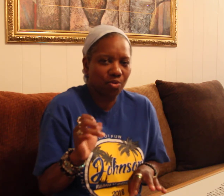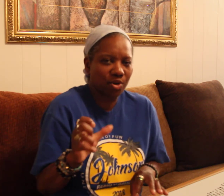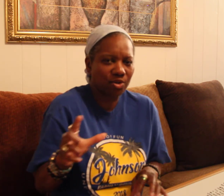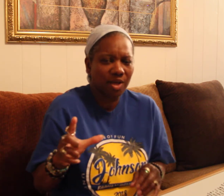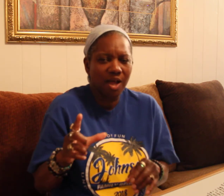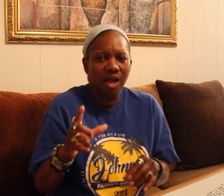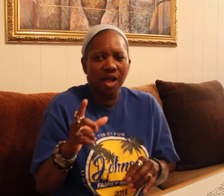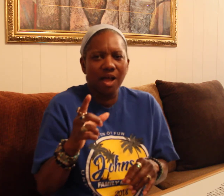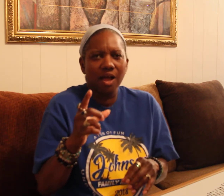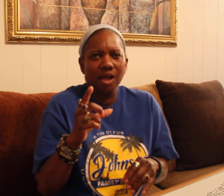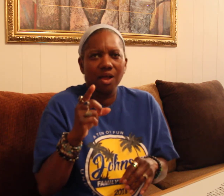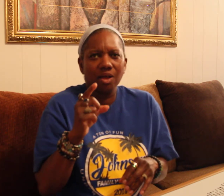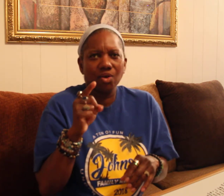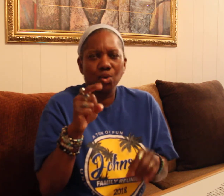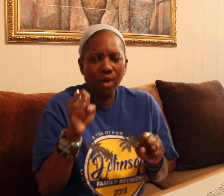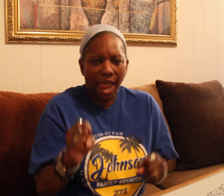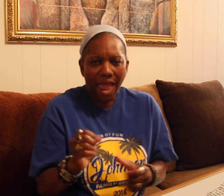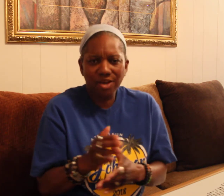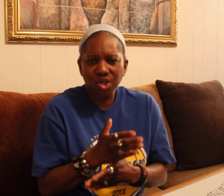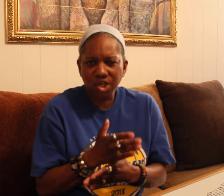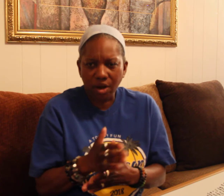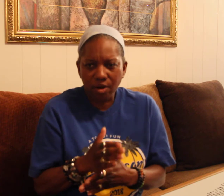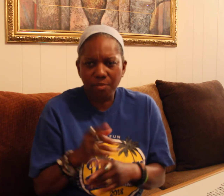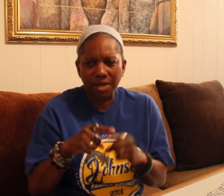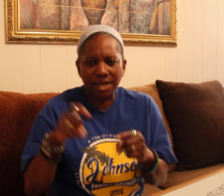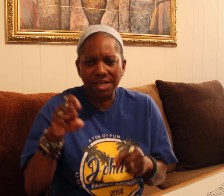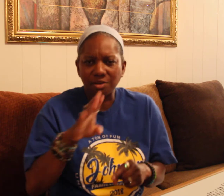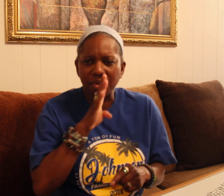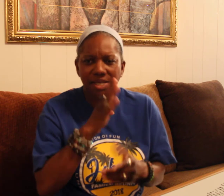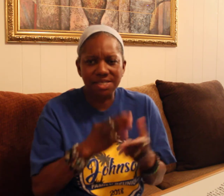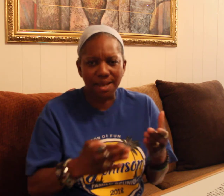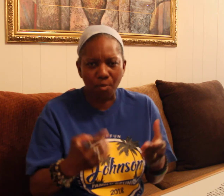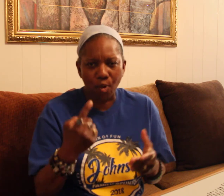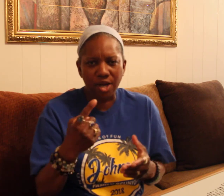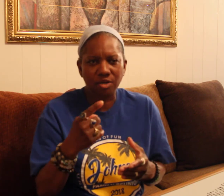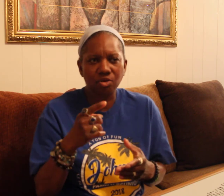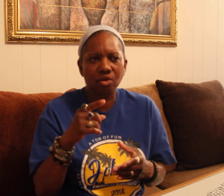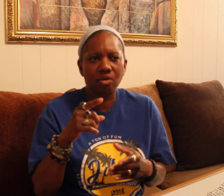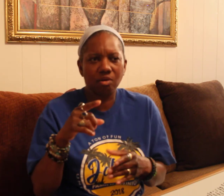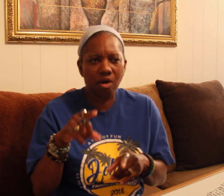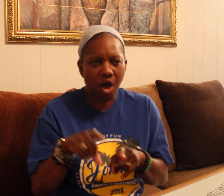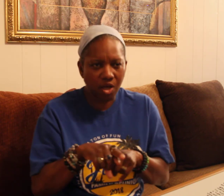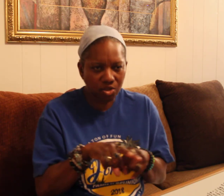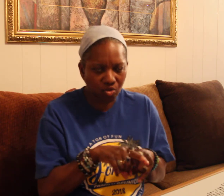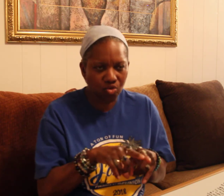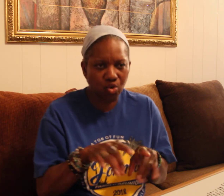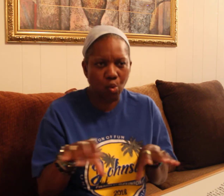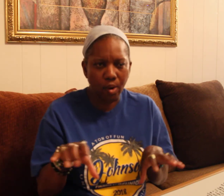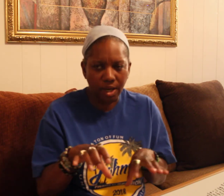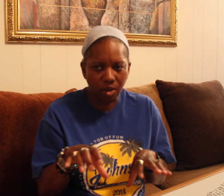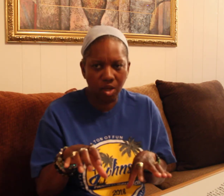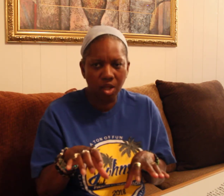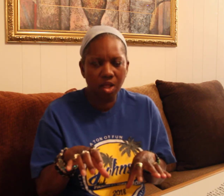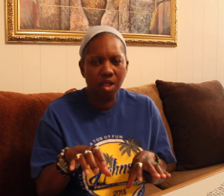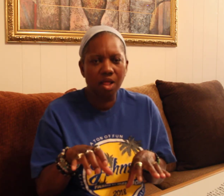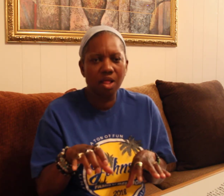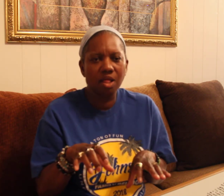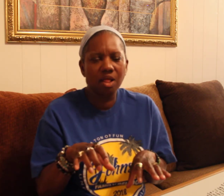ritual. You can share it, but it needs to be someone also doing